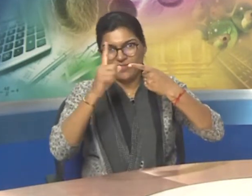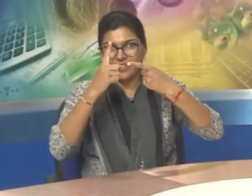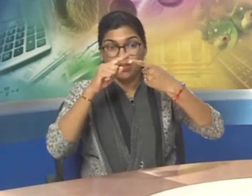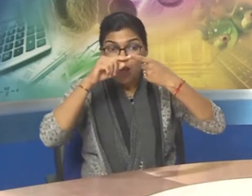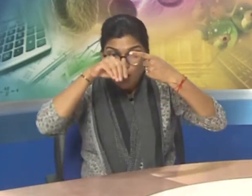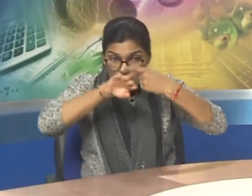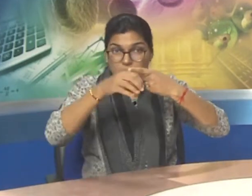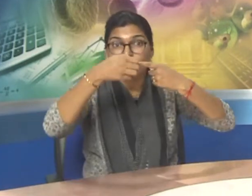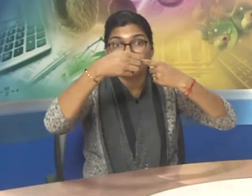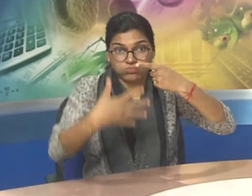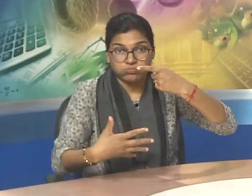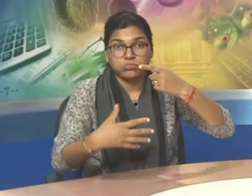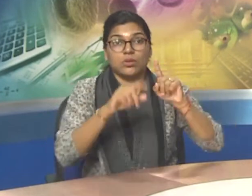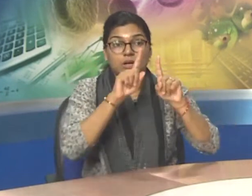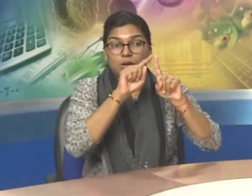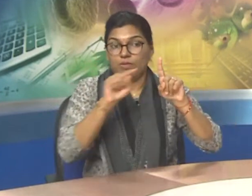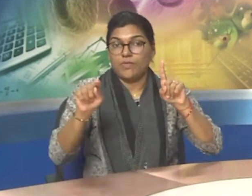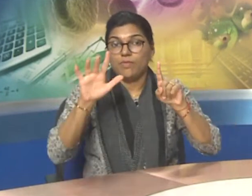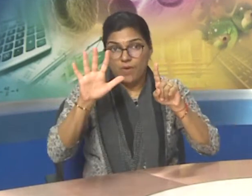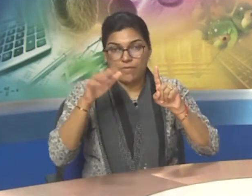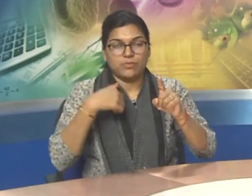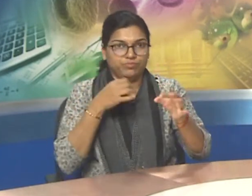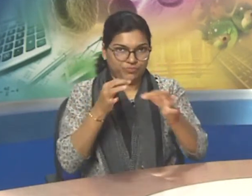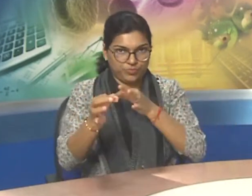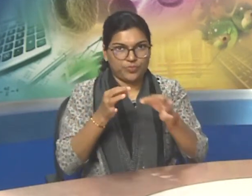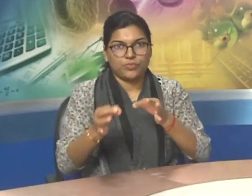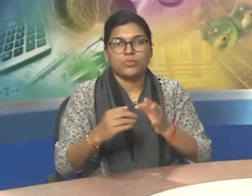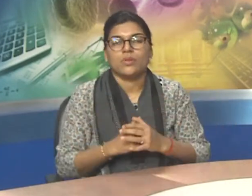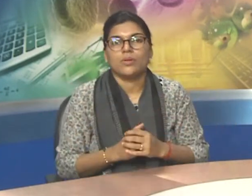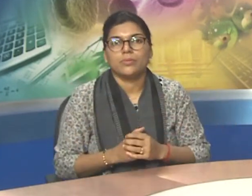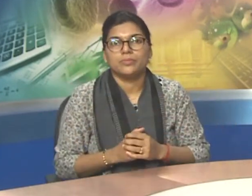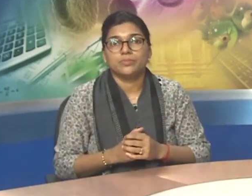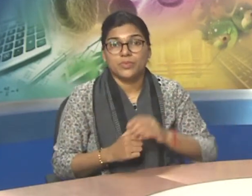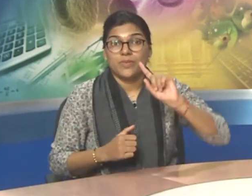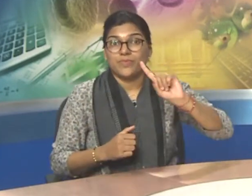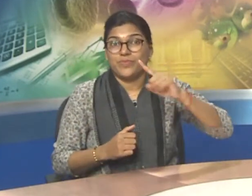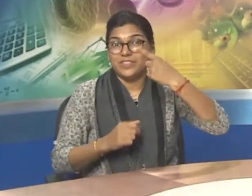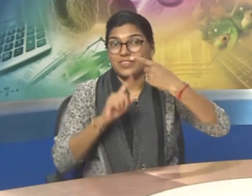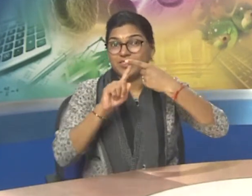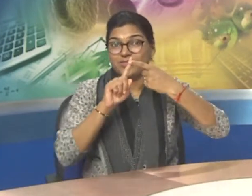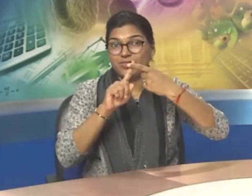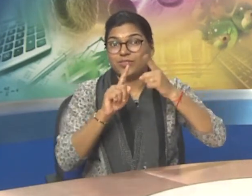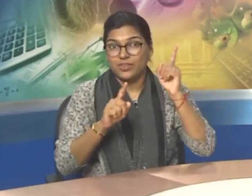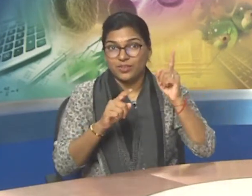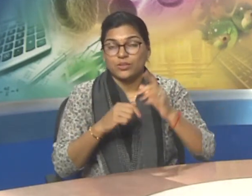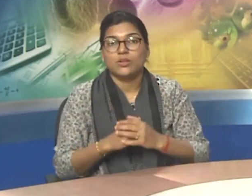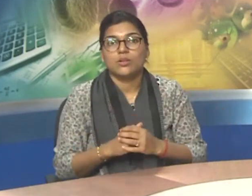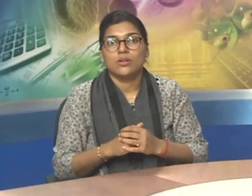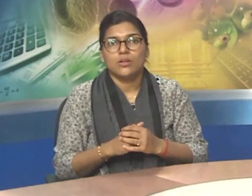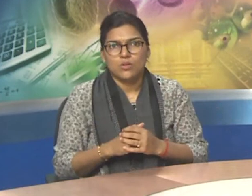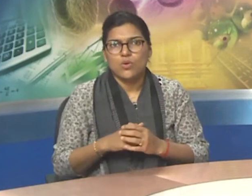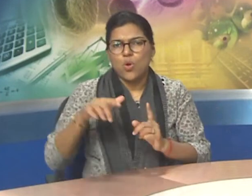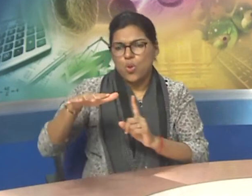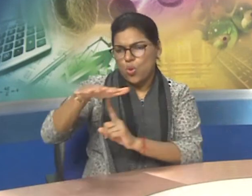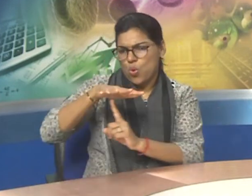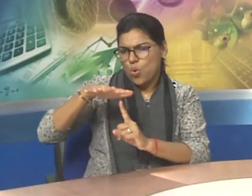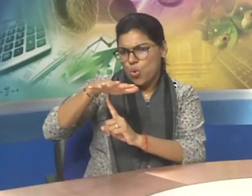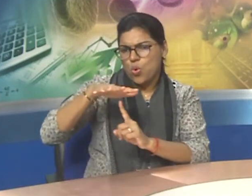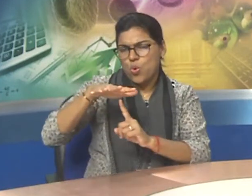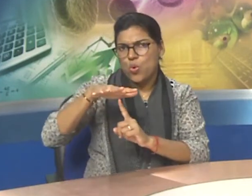Now let us understand the details of implication of the first law. You can see the 5 points